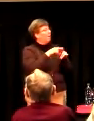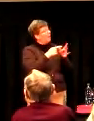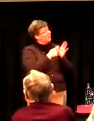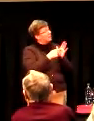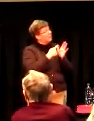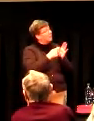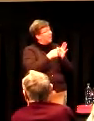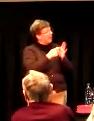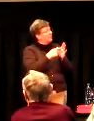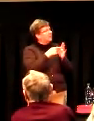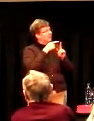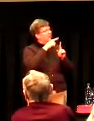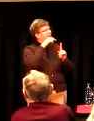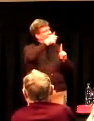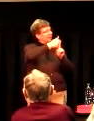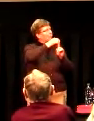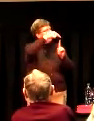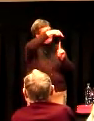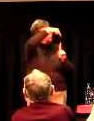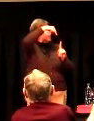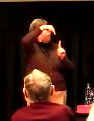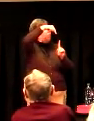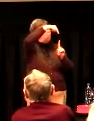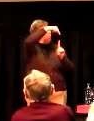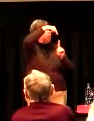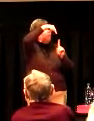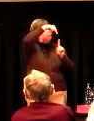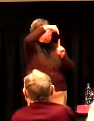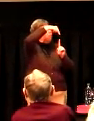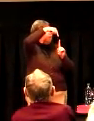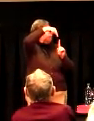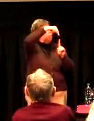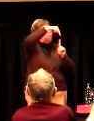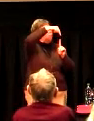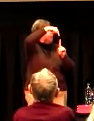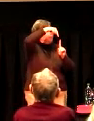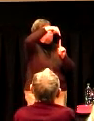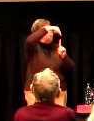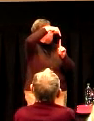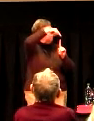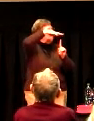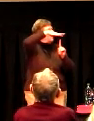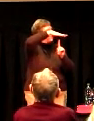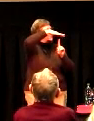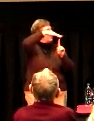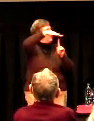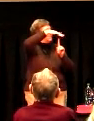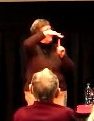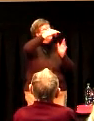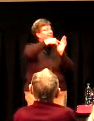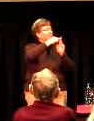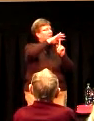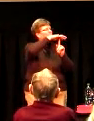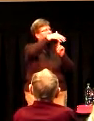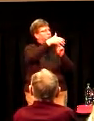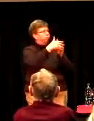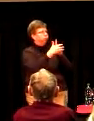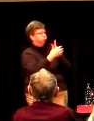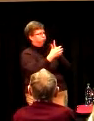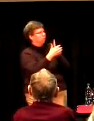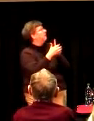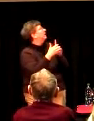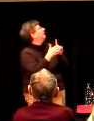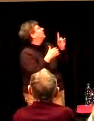flow in a nice concentric circle and behave itself. Oops, can I get that to play again? At other